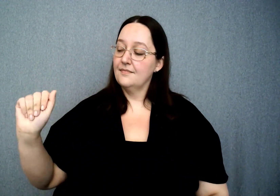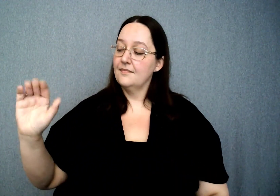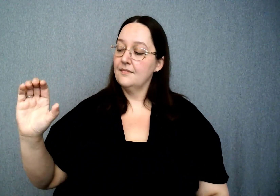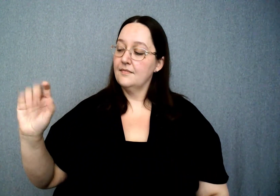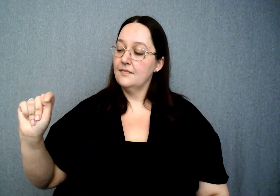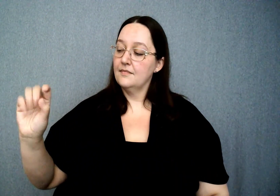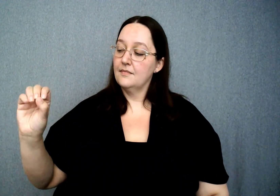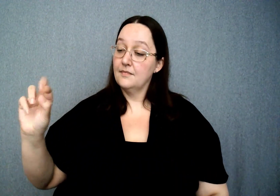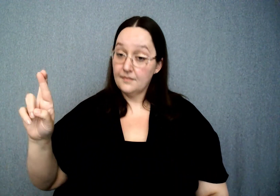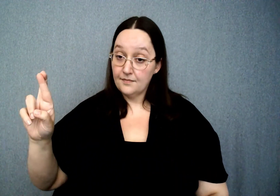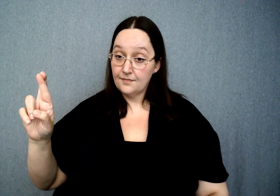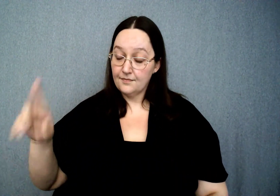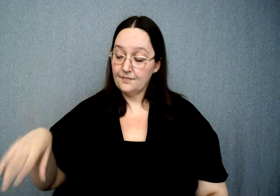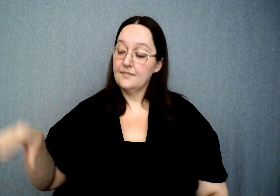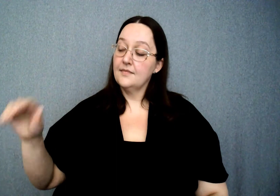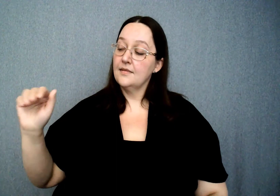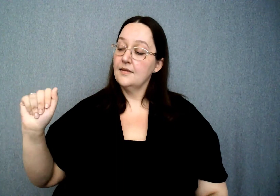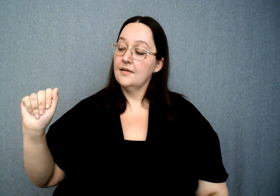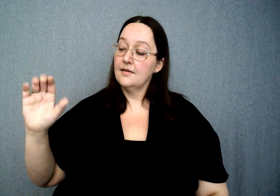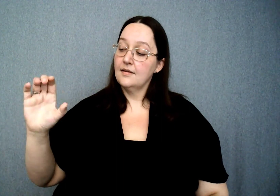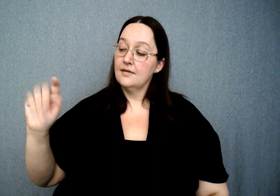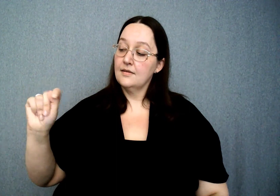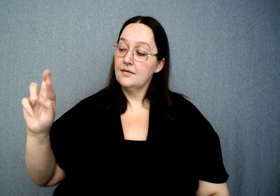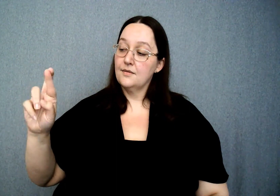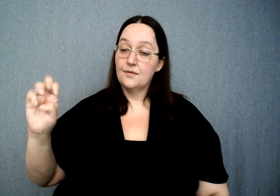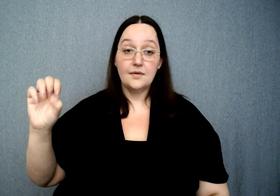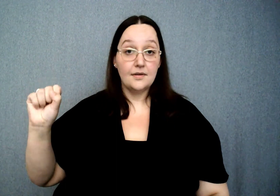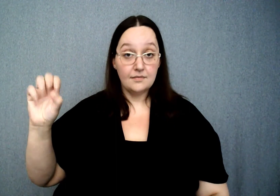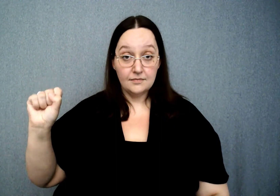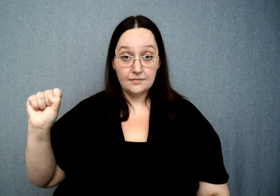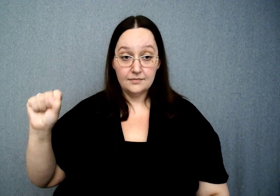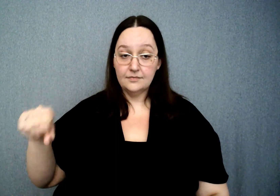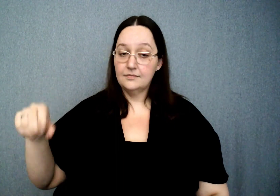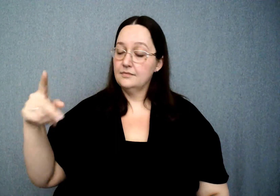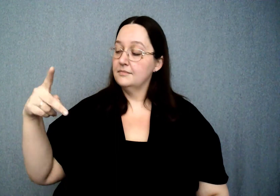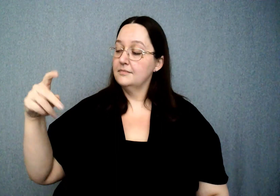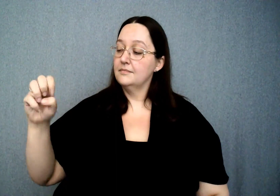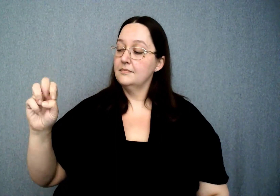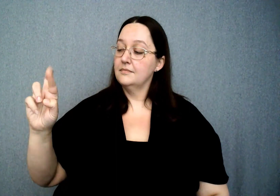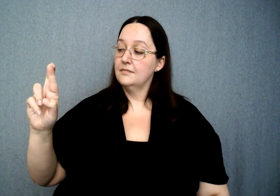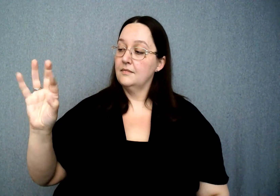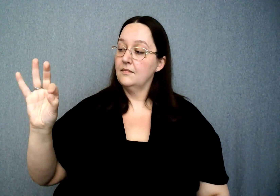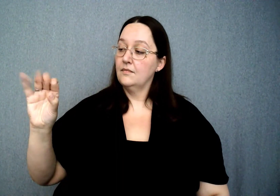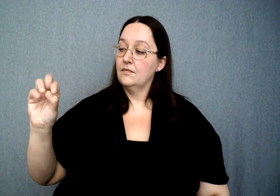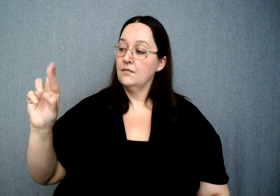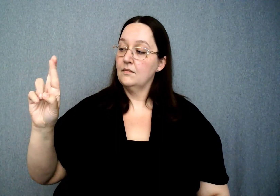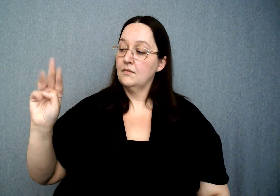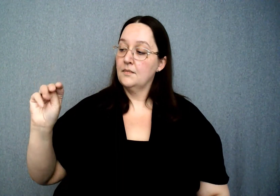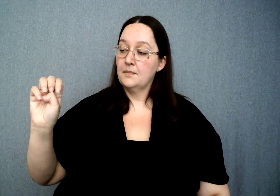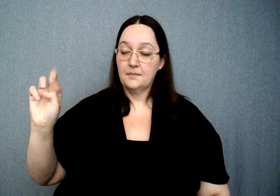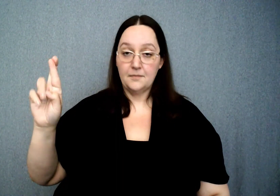47. Actor. The same sign for actress, as well as a performer.